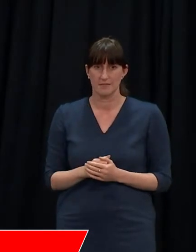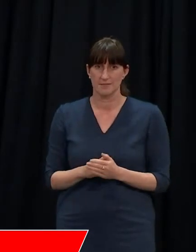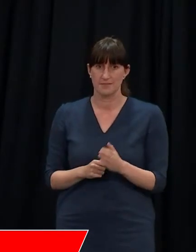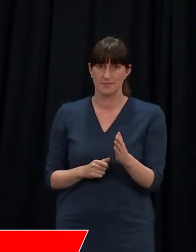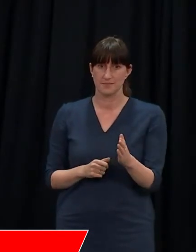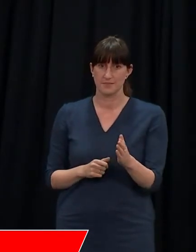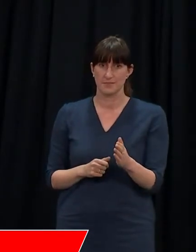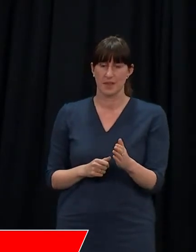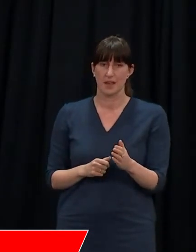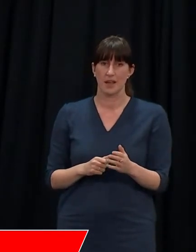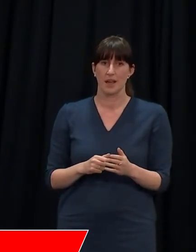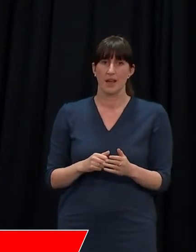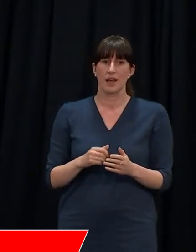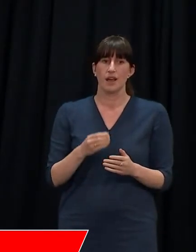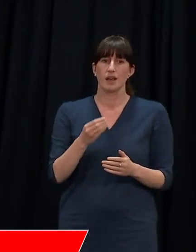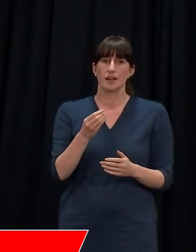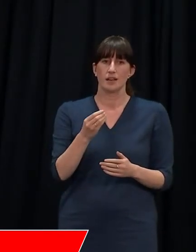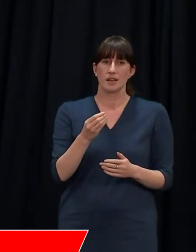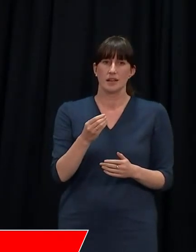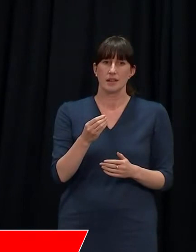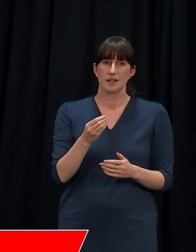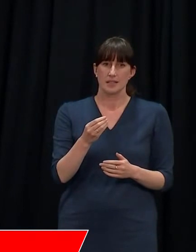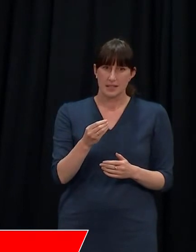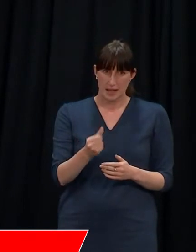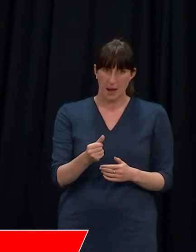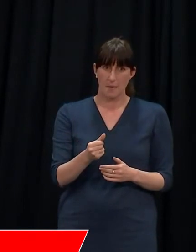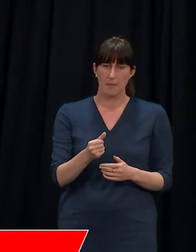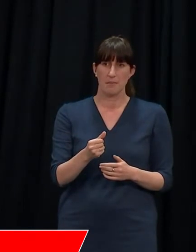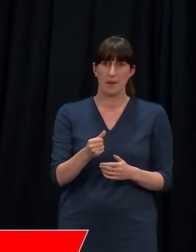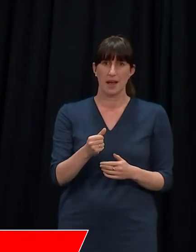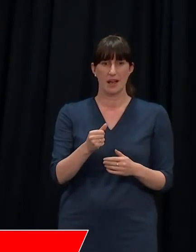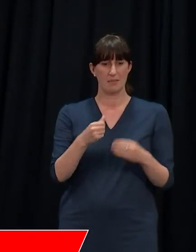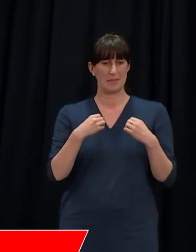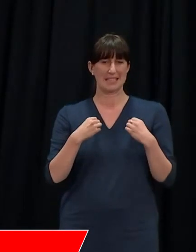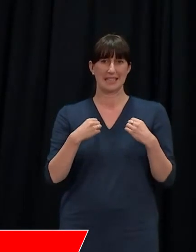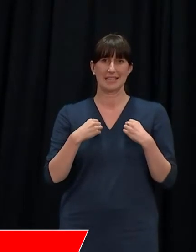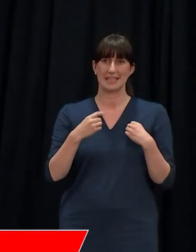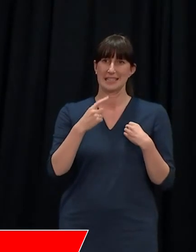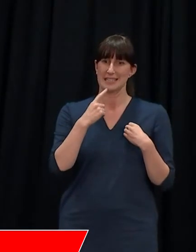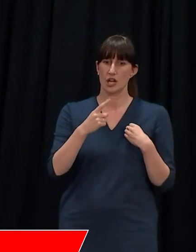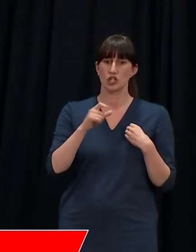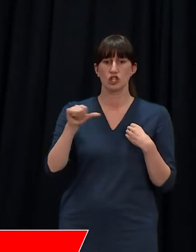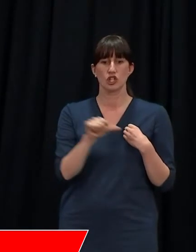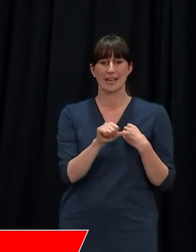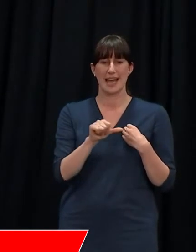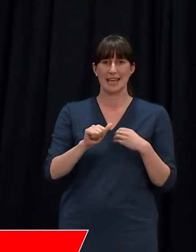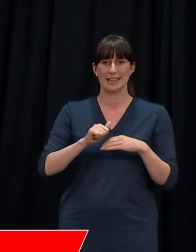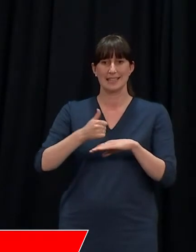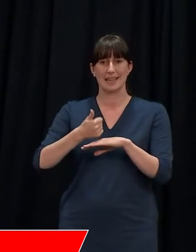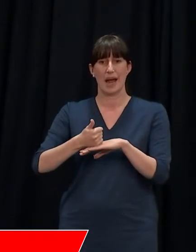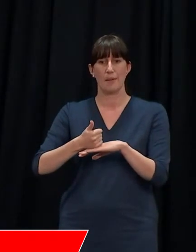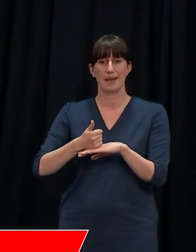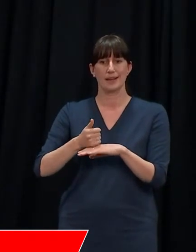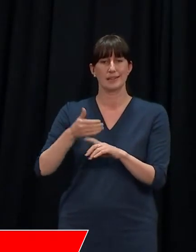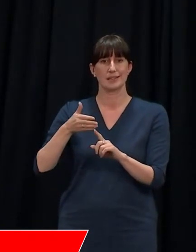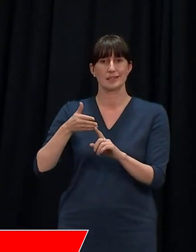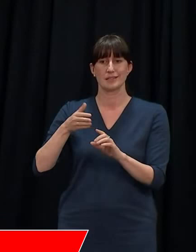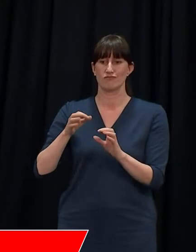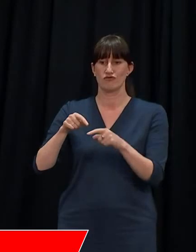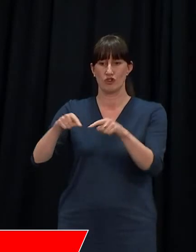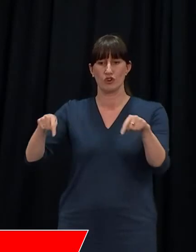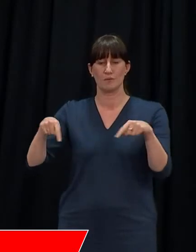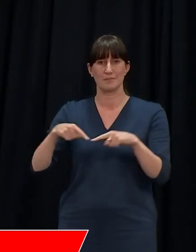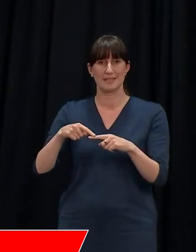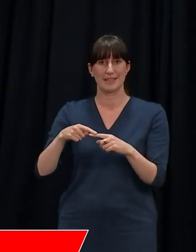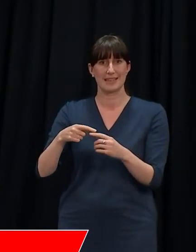border exemptions so that desperate sectors can actually get workers in. Will you consider that? We do have some MIQ rooms